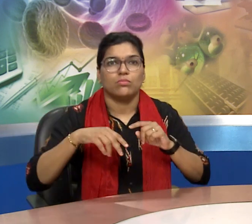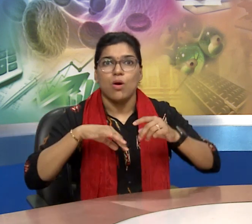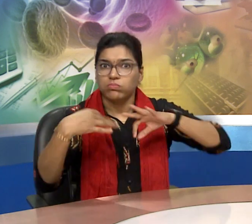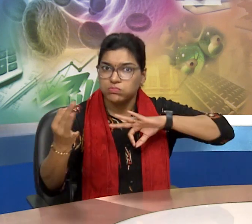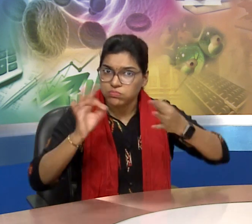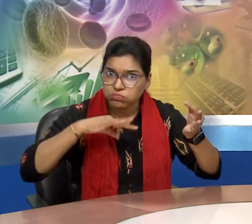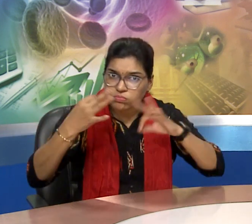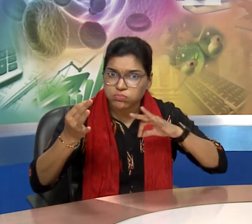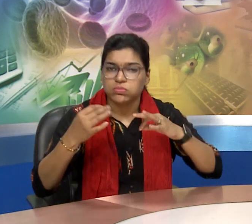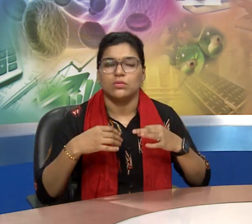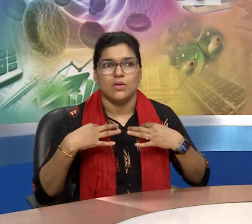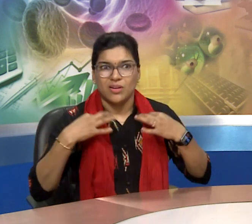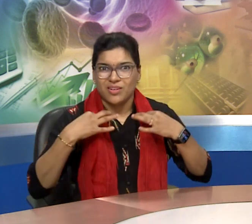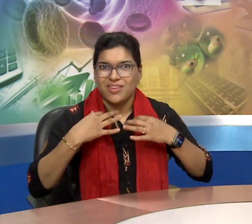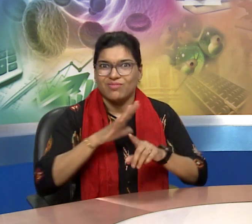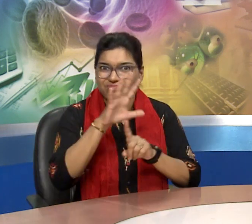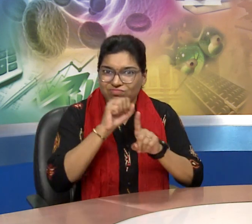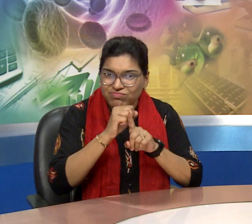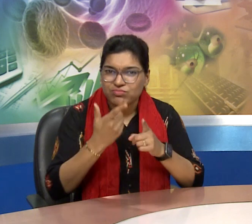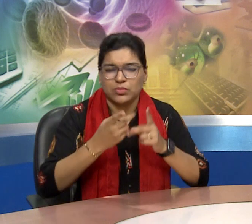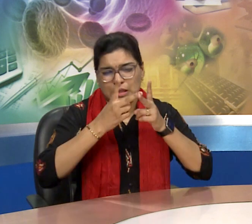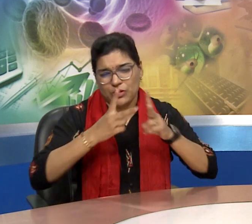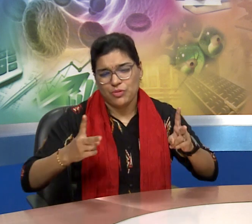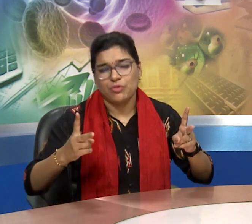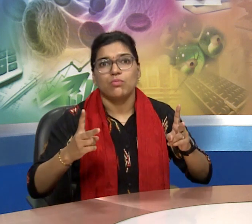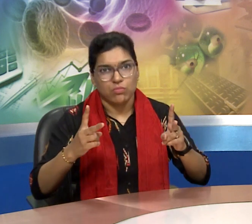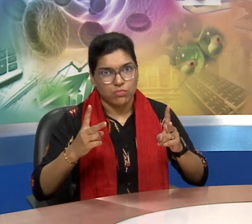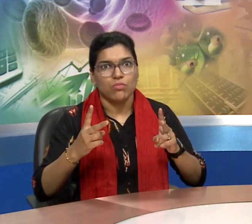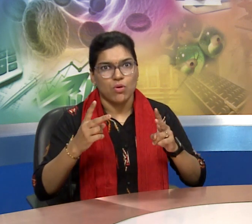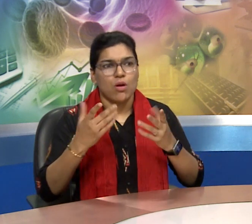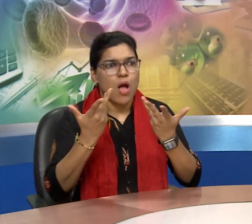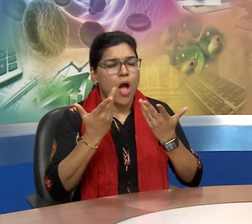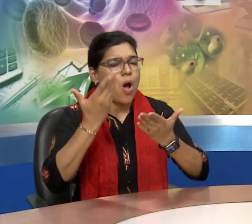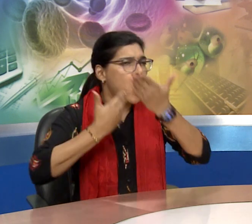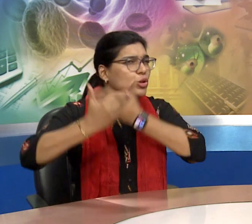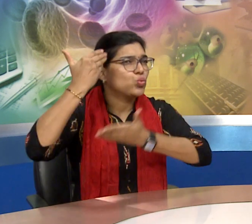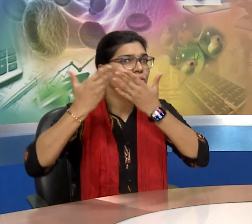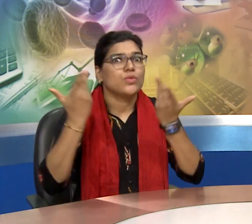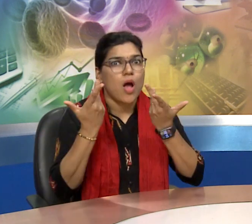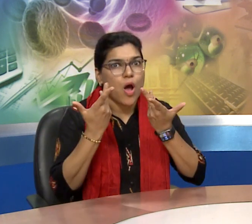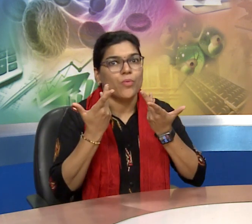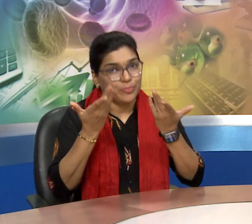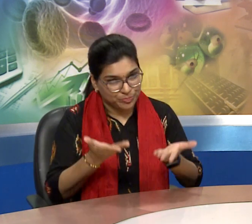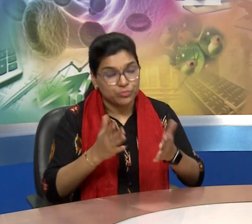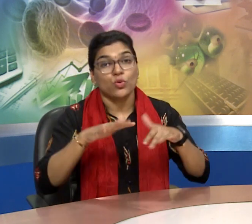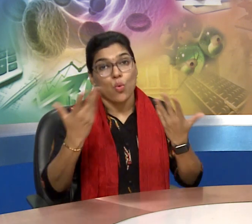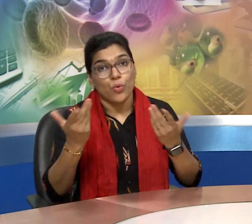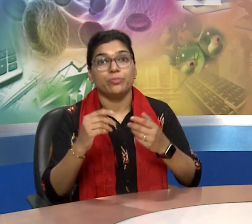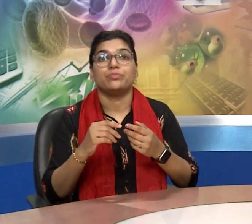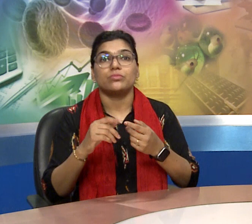about the knowledge, about the information. They can perform various